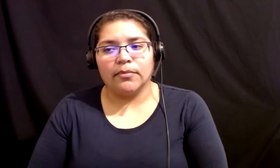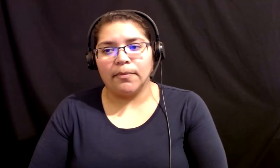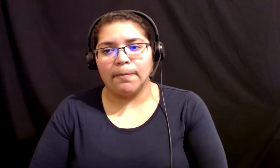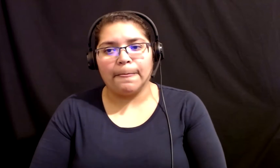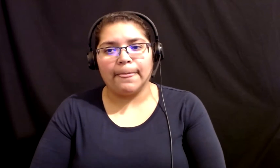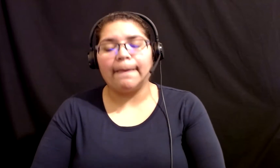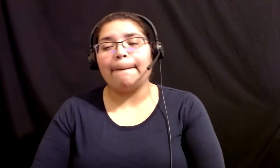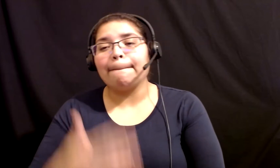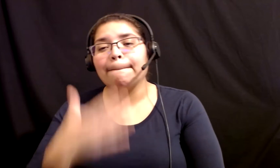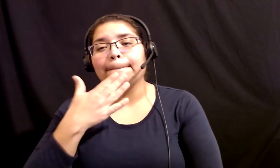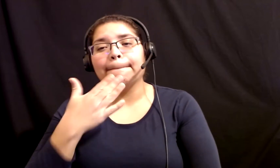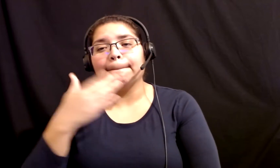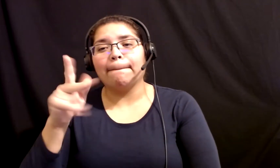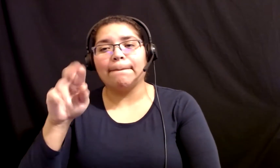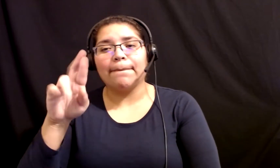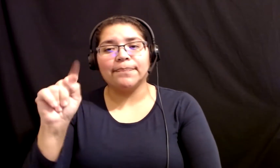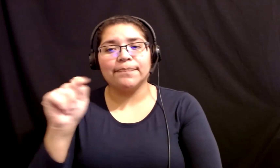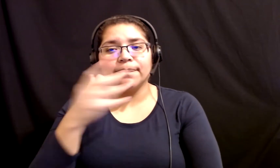Thank you, Kurt.